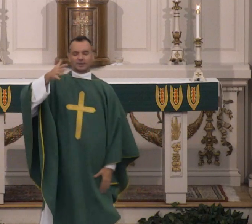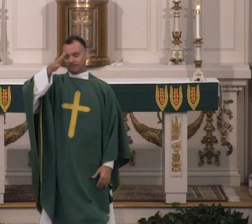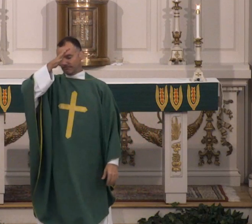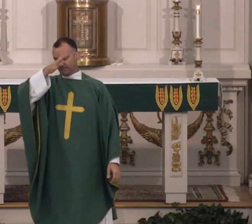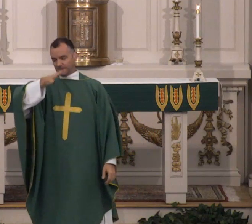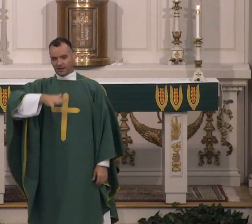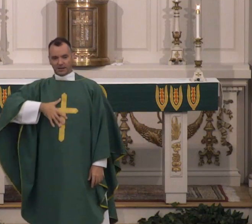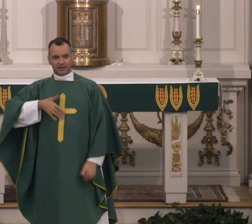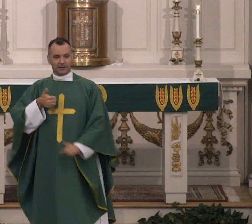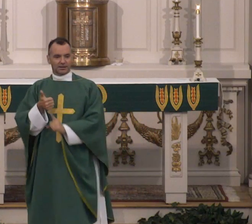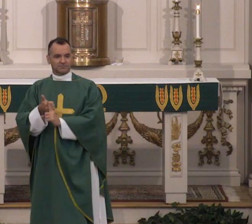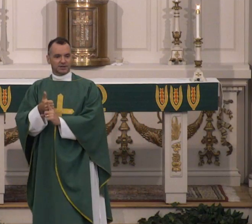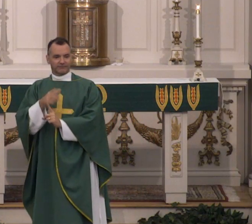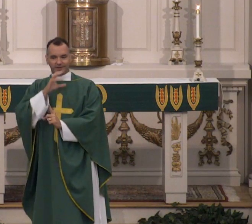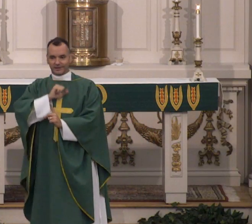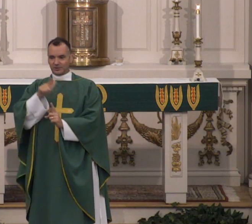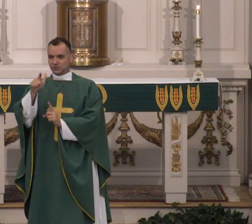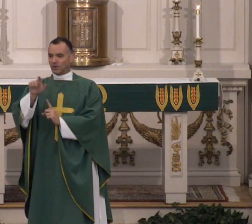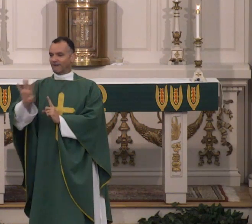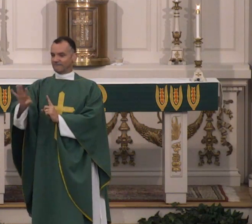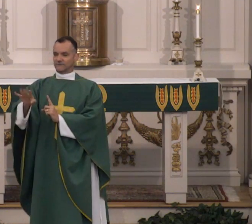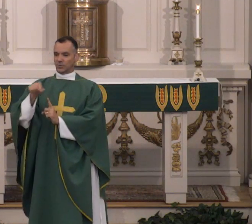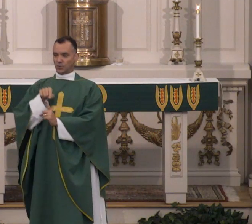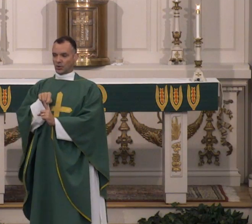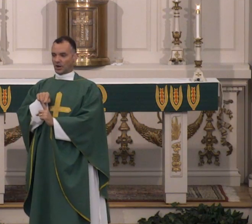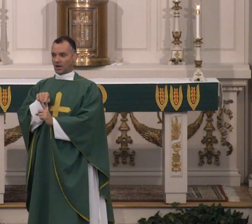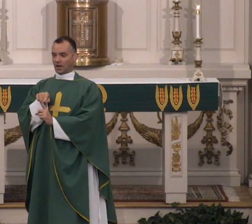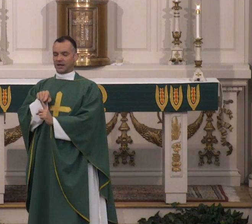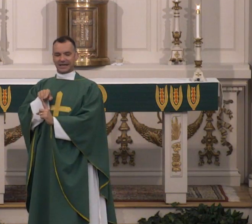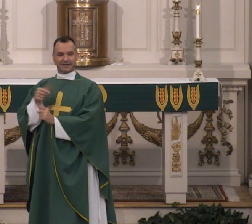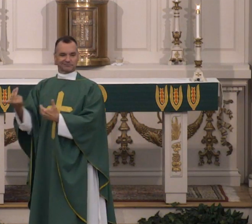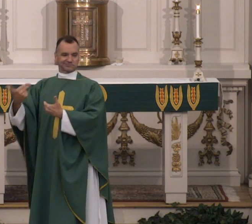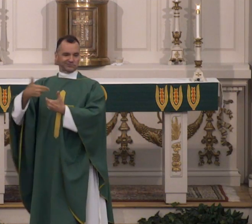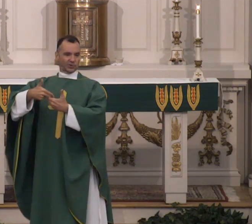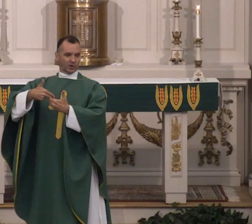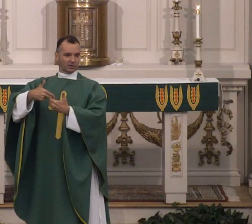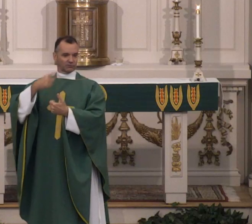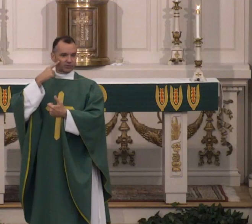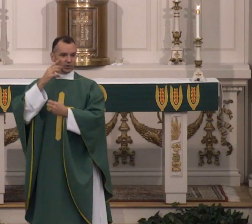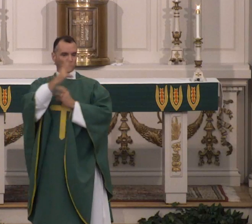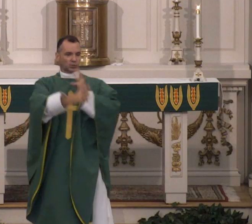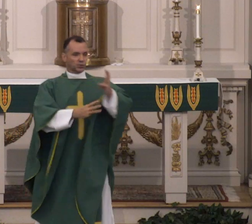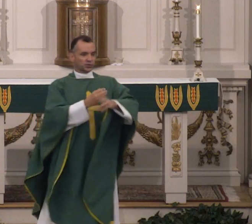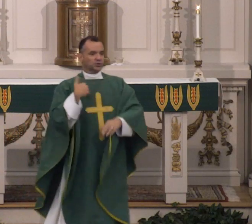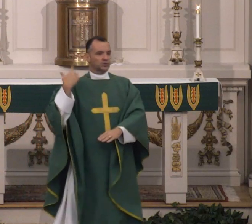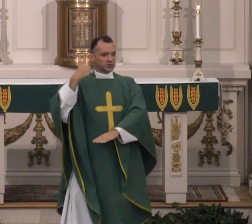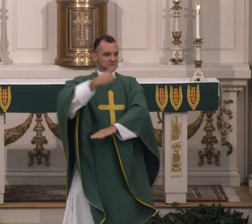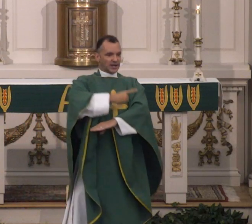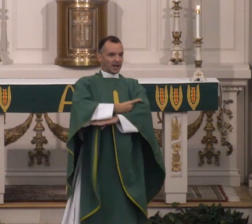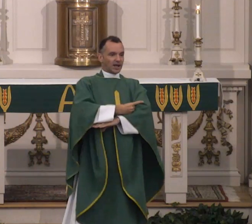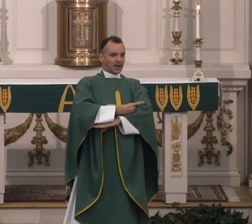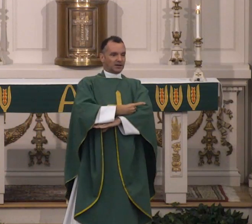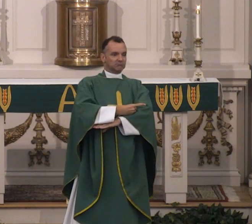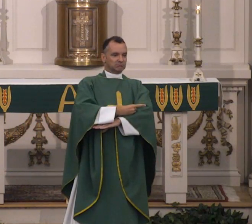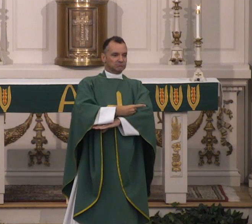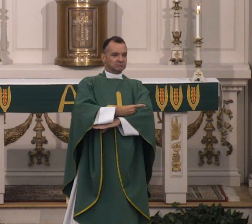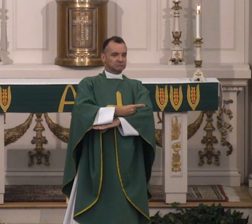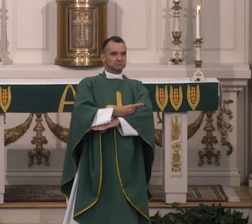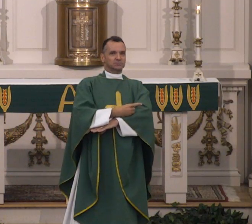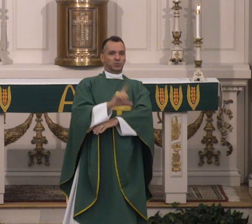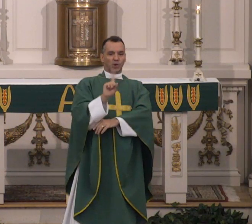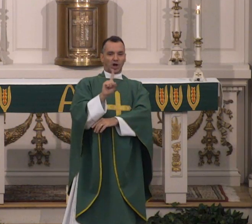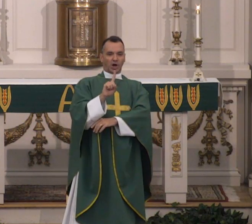wonderful young man. He was 24 years old. He had joined us for World Youth